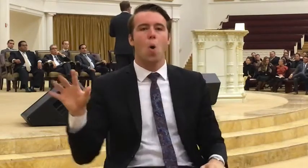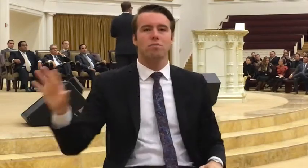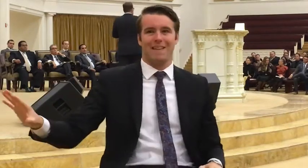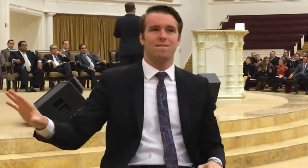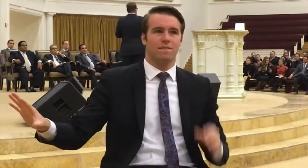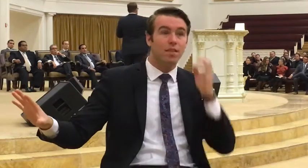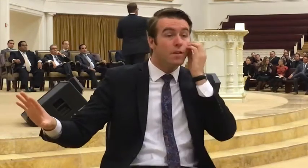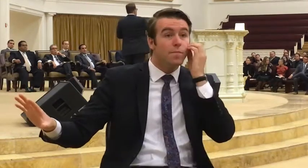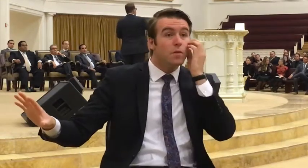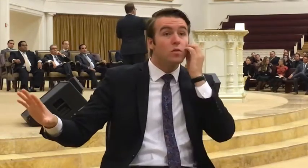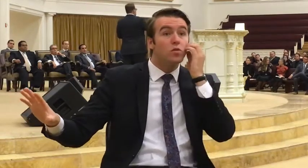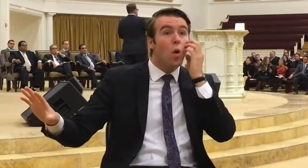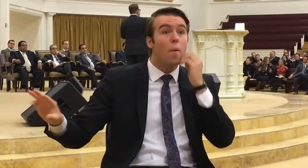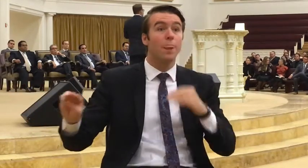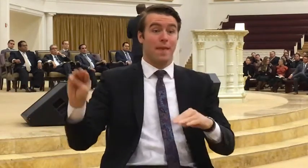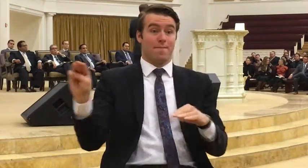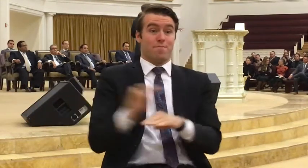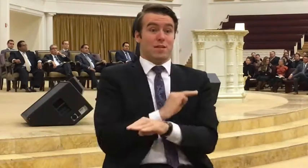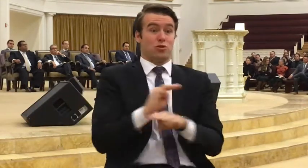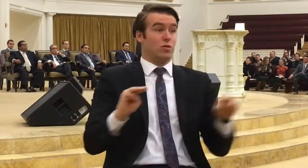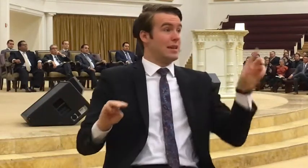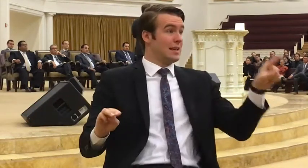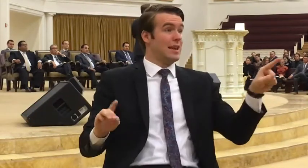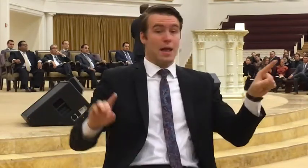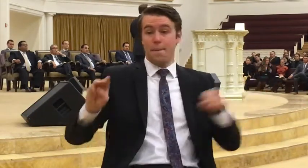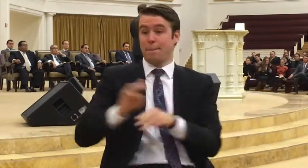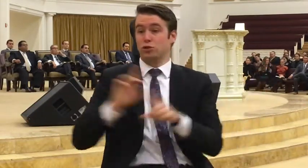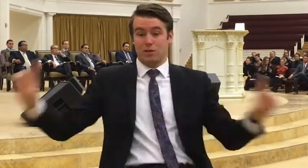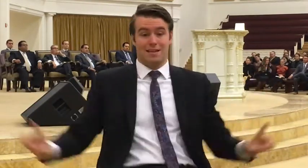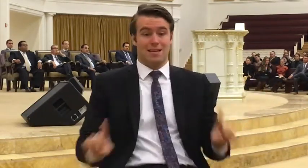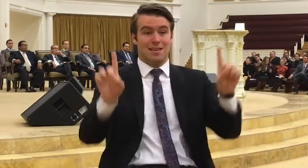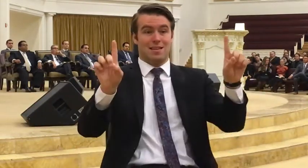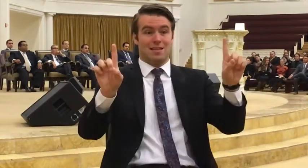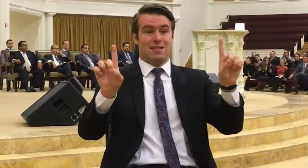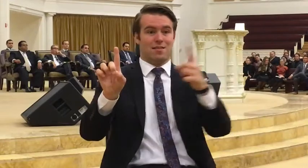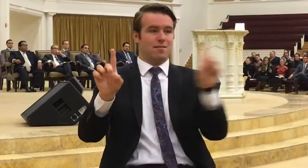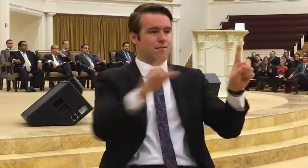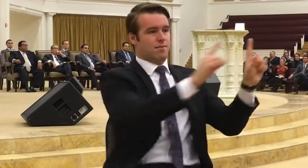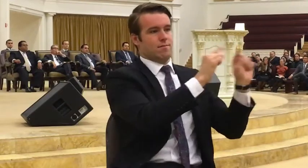So when ministry tears down ministry, that's not ministry. That's terrorism.